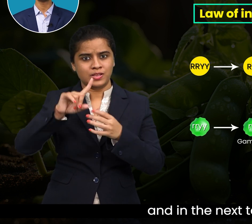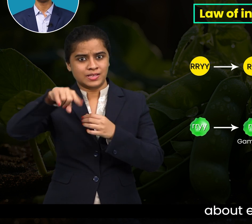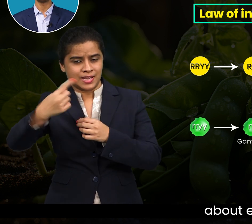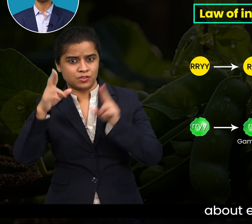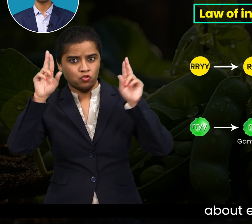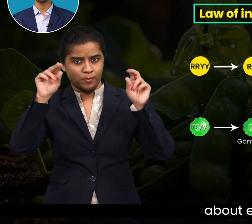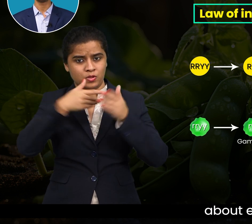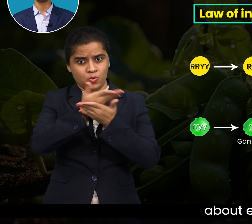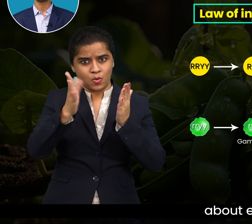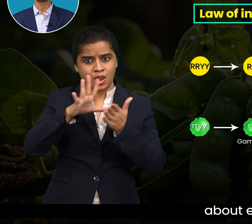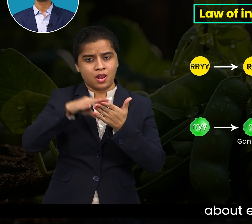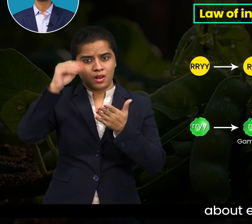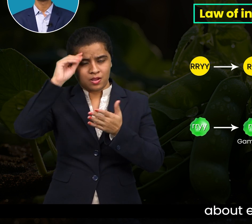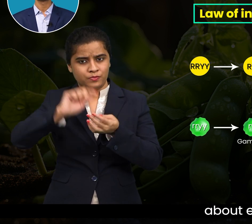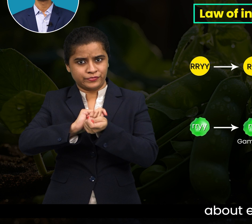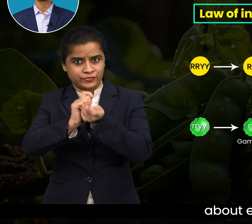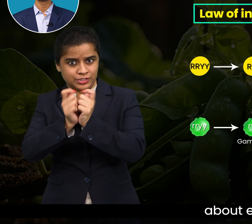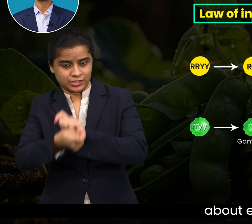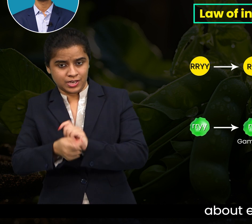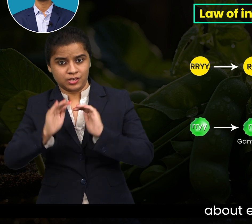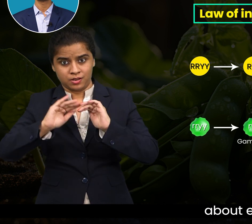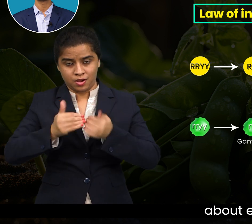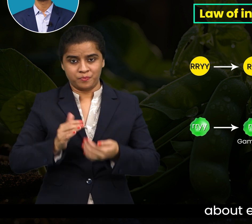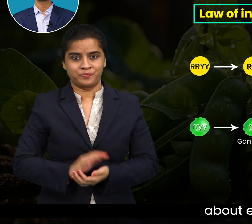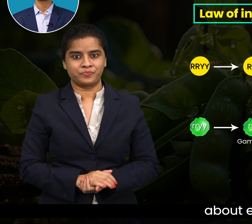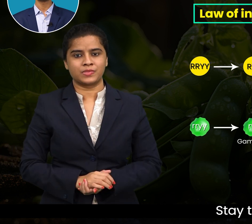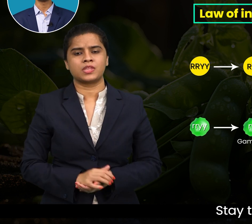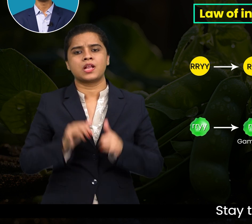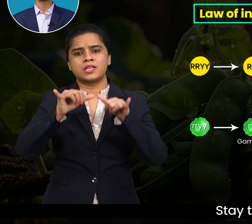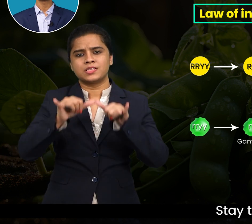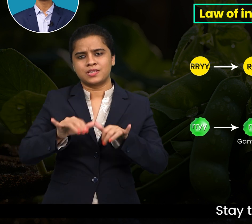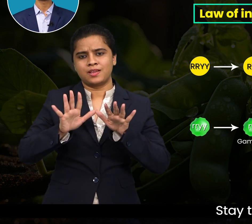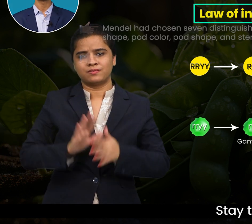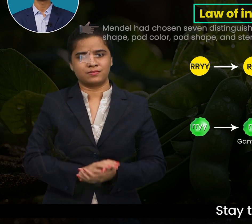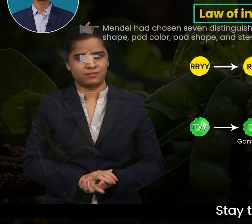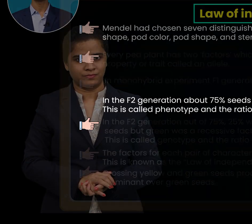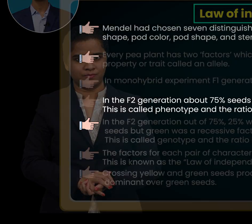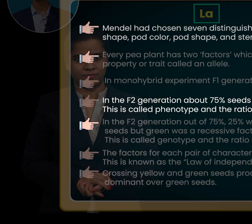you will learn about evolution. Stay tuned.